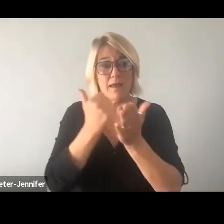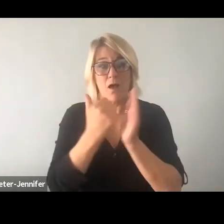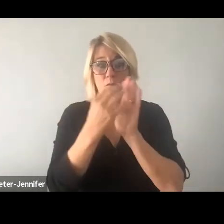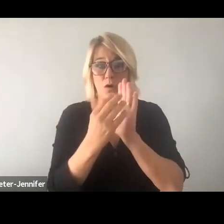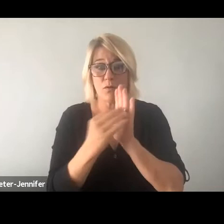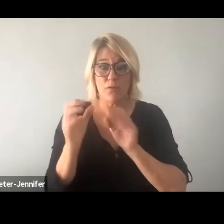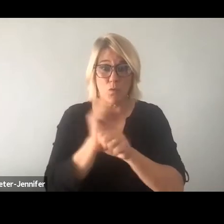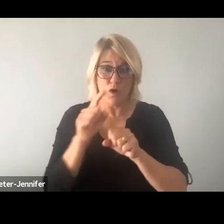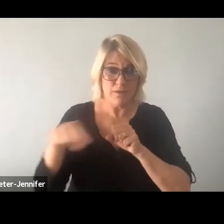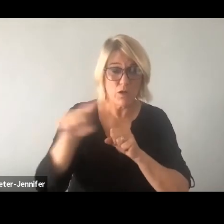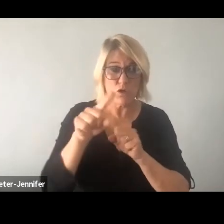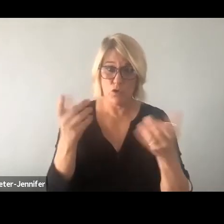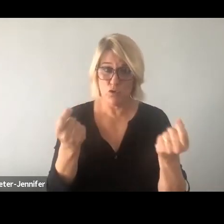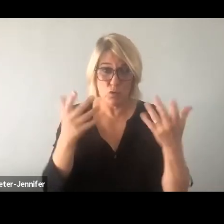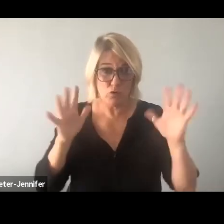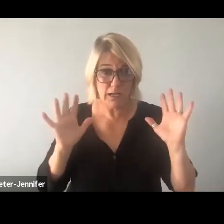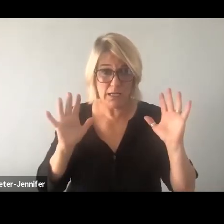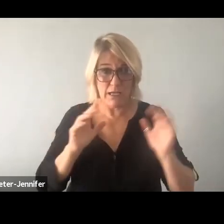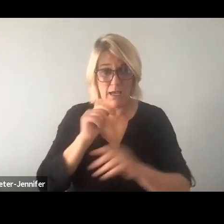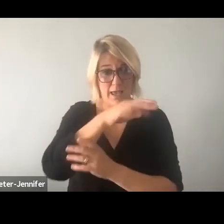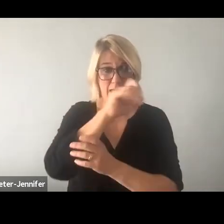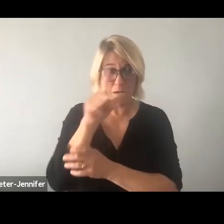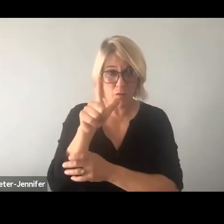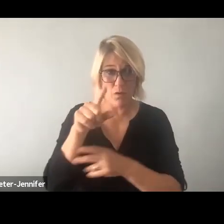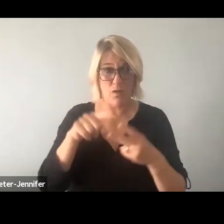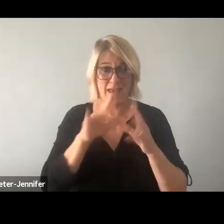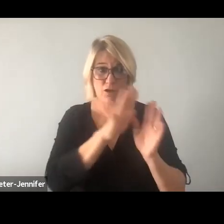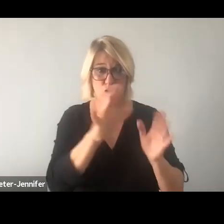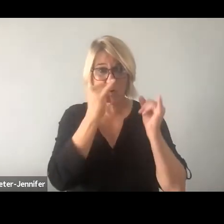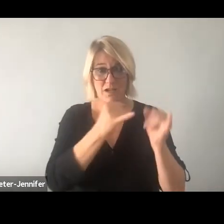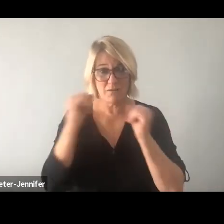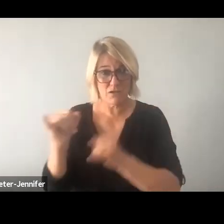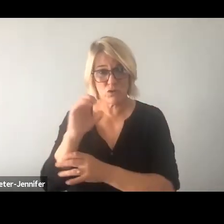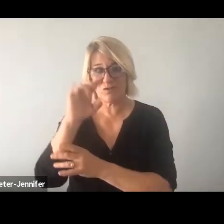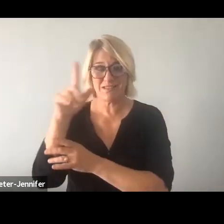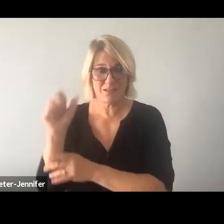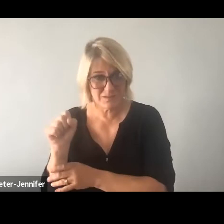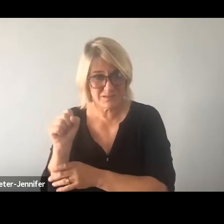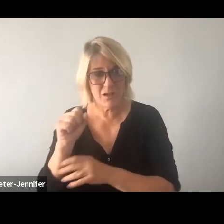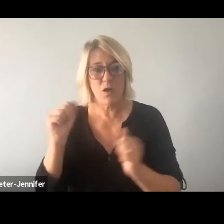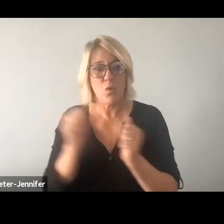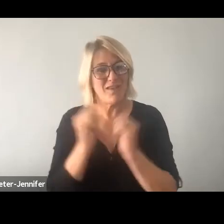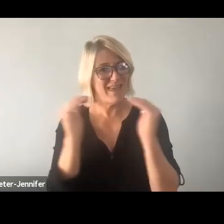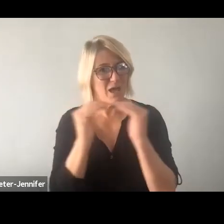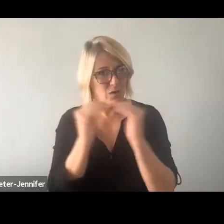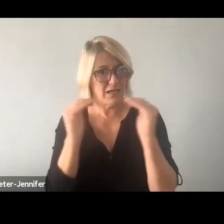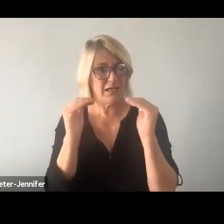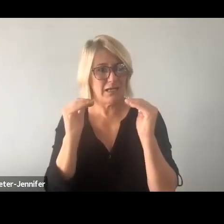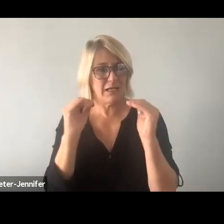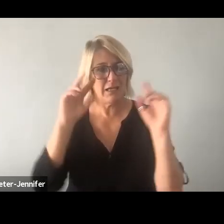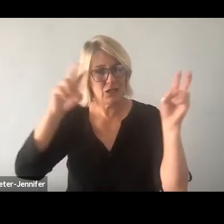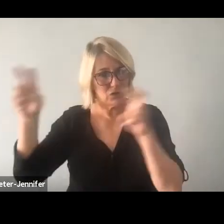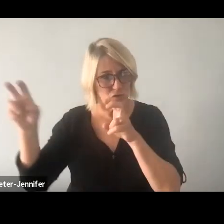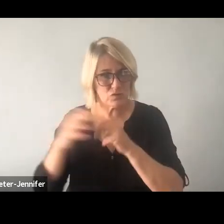that y'all are doing, both April and your individual SILs on equity issues, and hearing from you